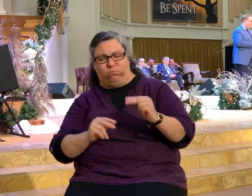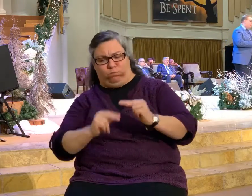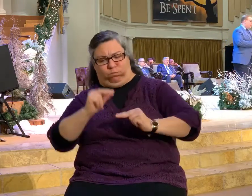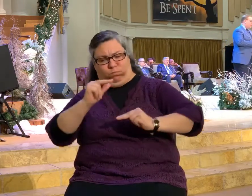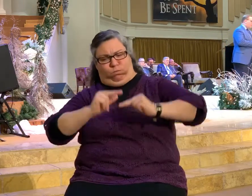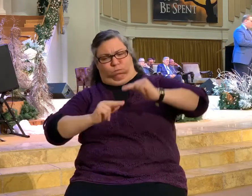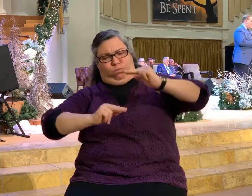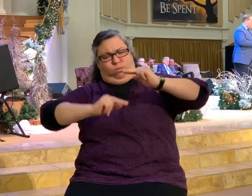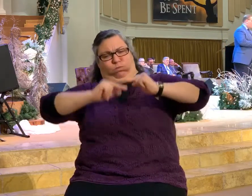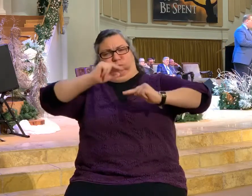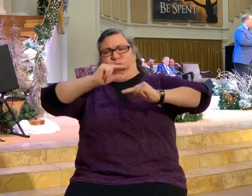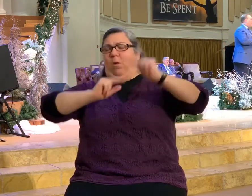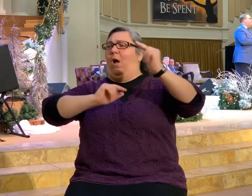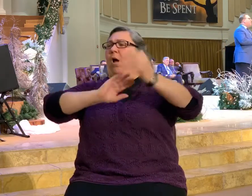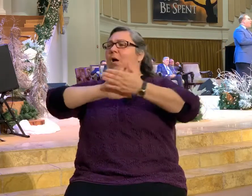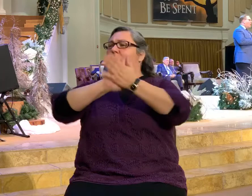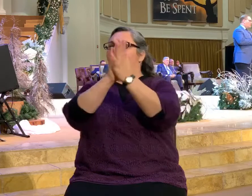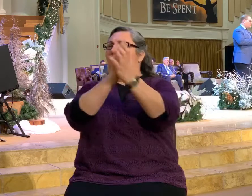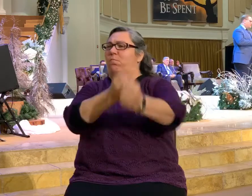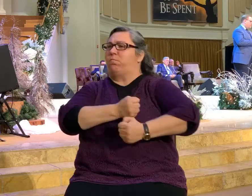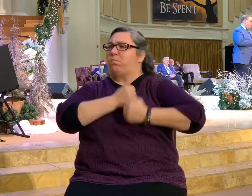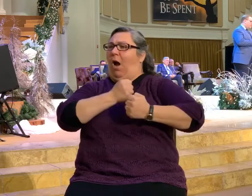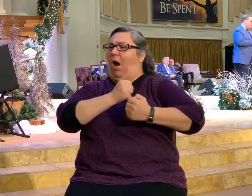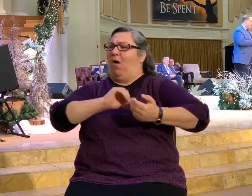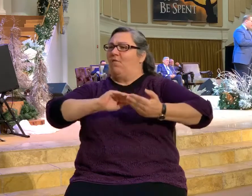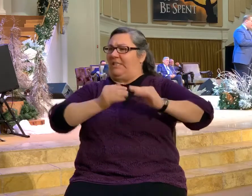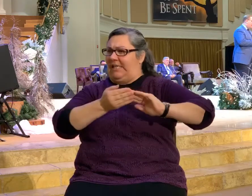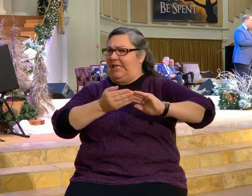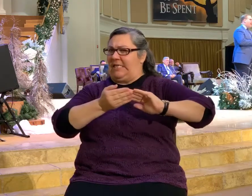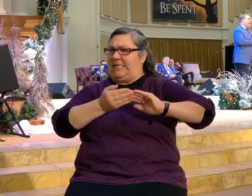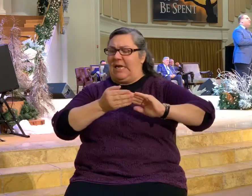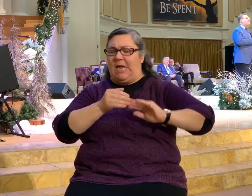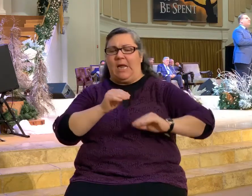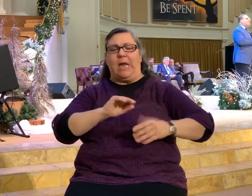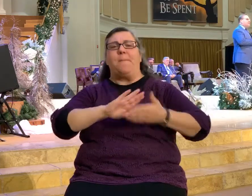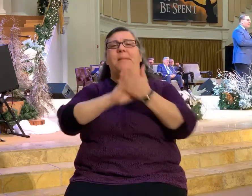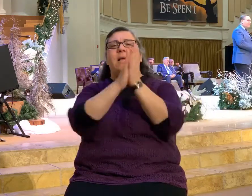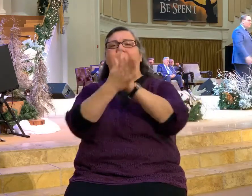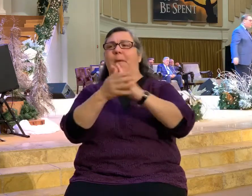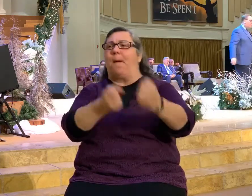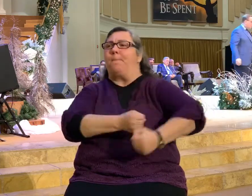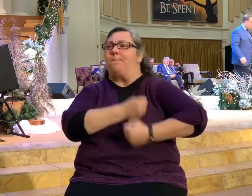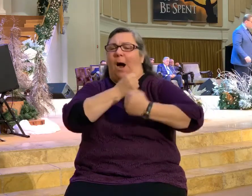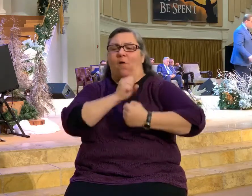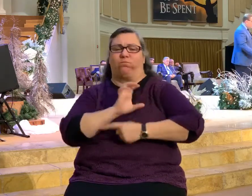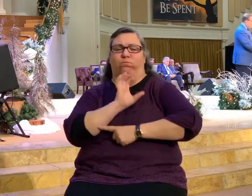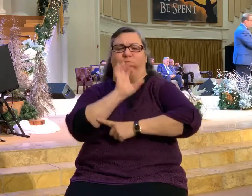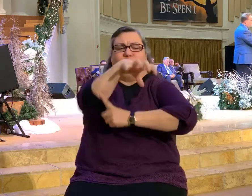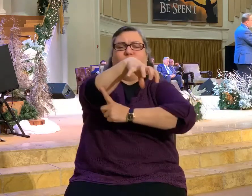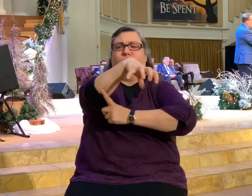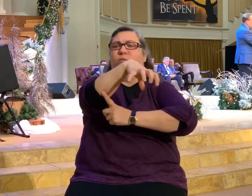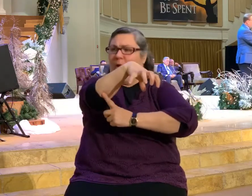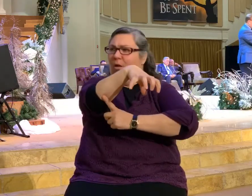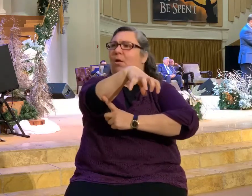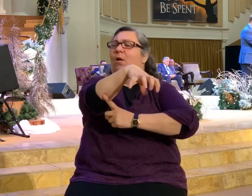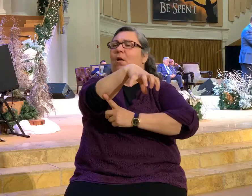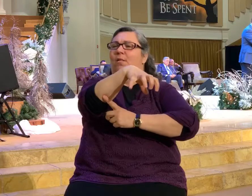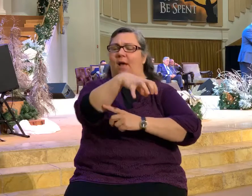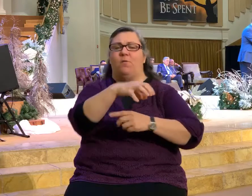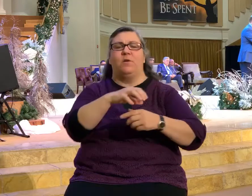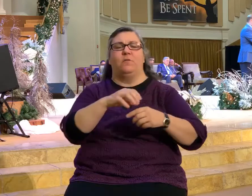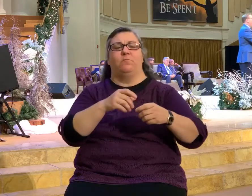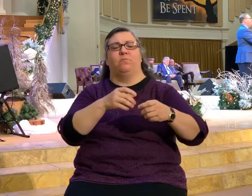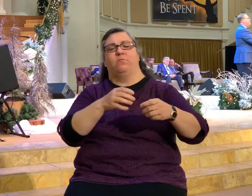today. It grew to become the heart of a mighty empire that would cover most of continental